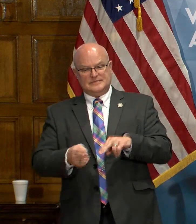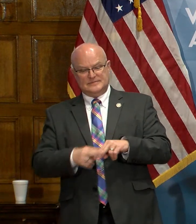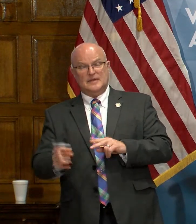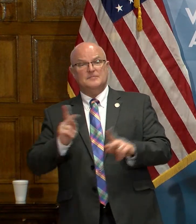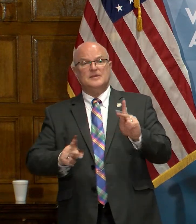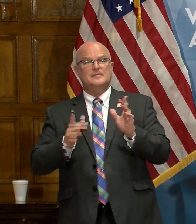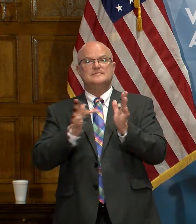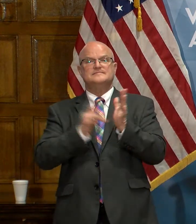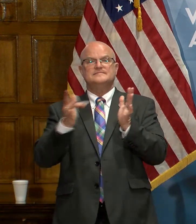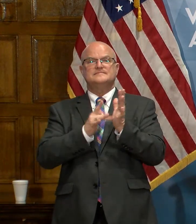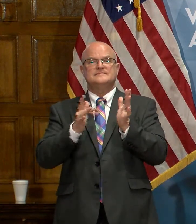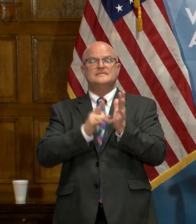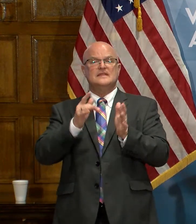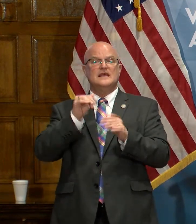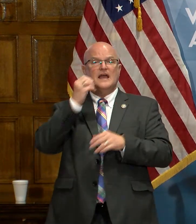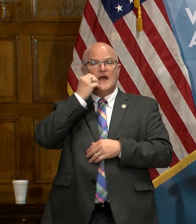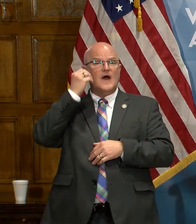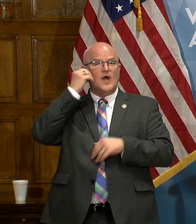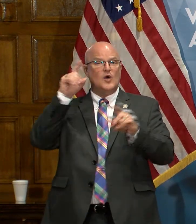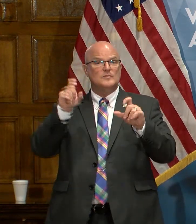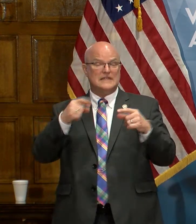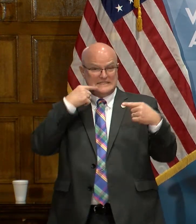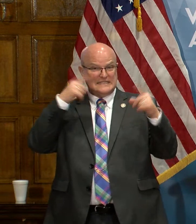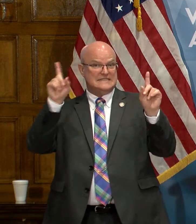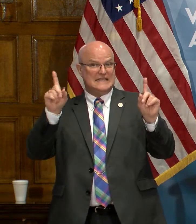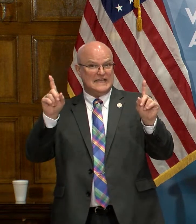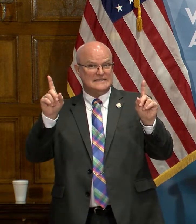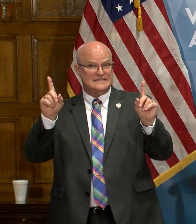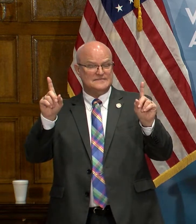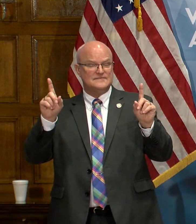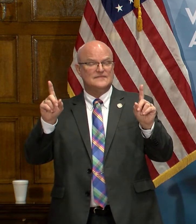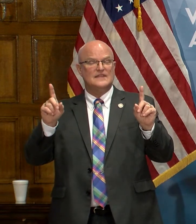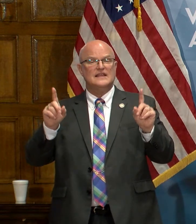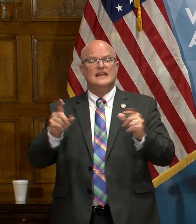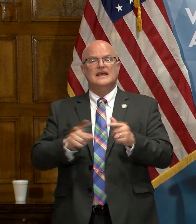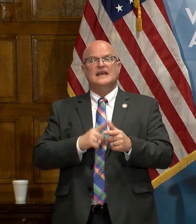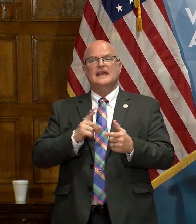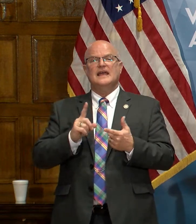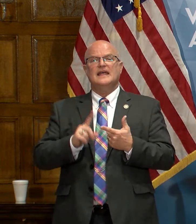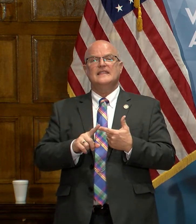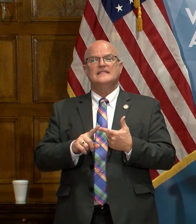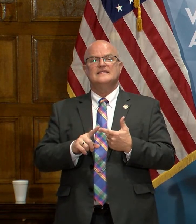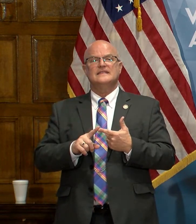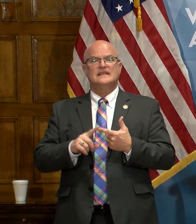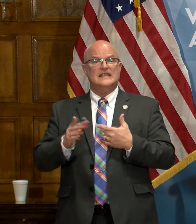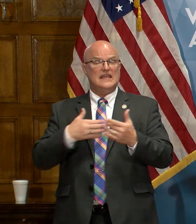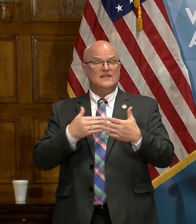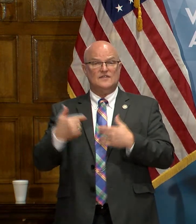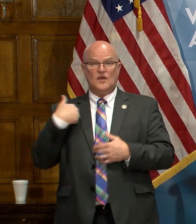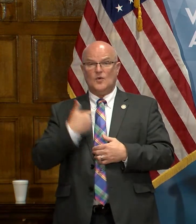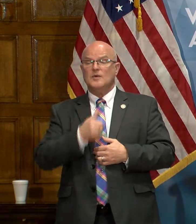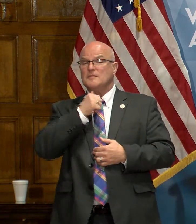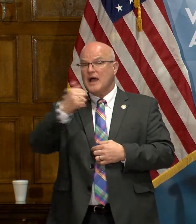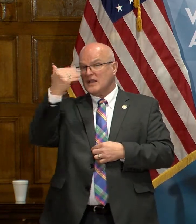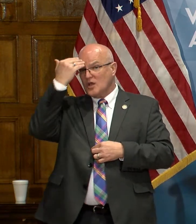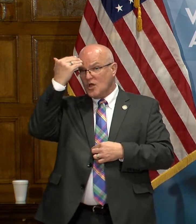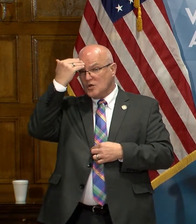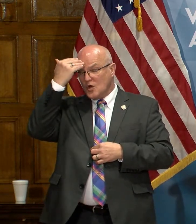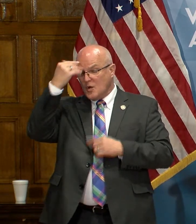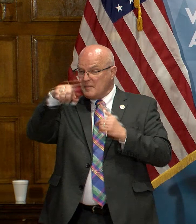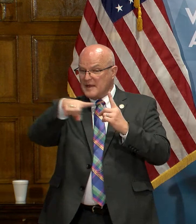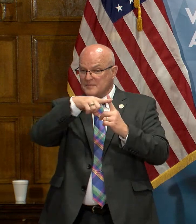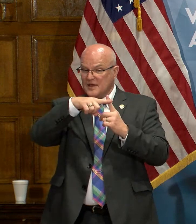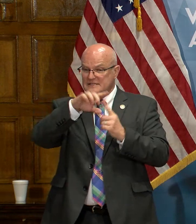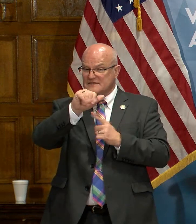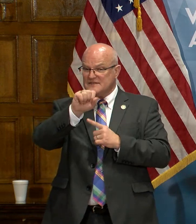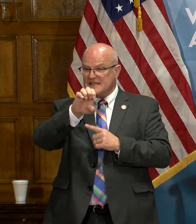people are utilizing the at-home test, so that's a success story. And then even though we might not know about a positive